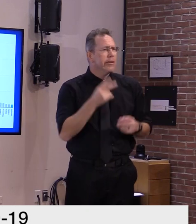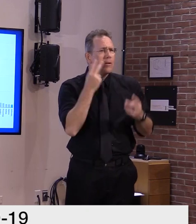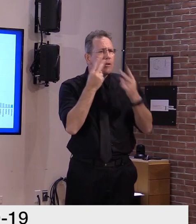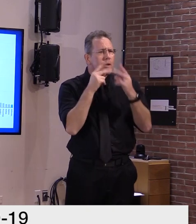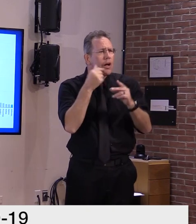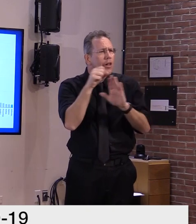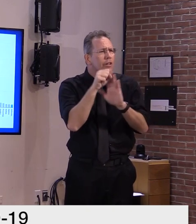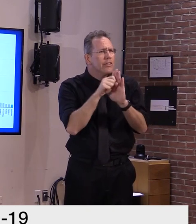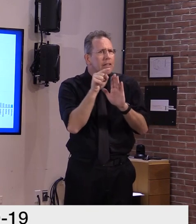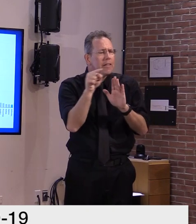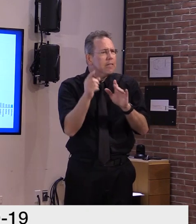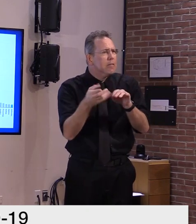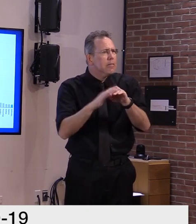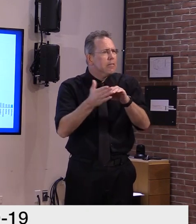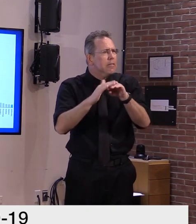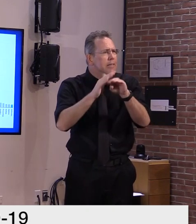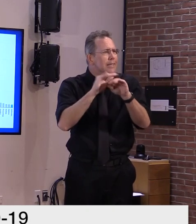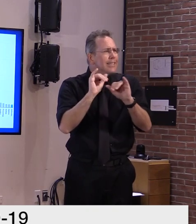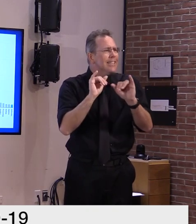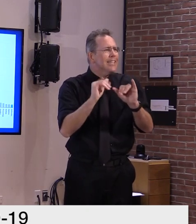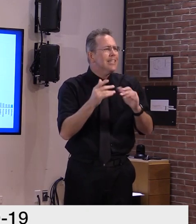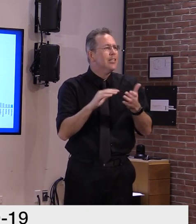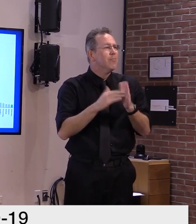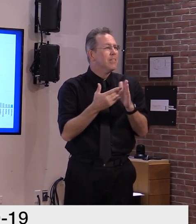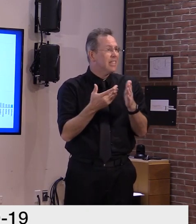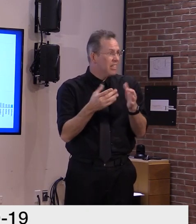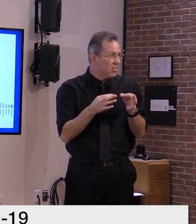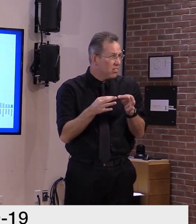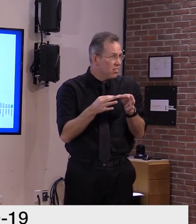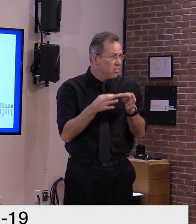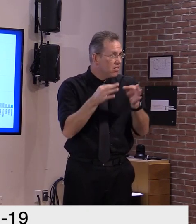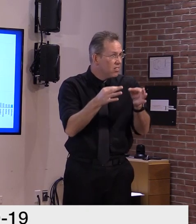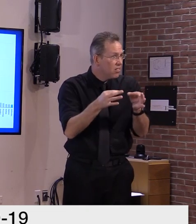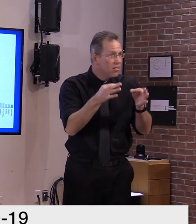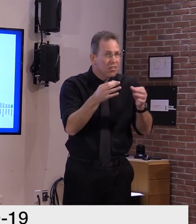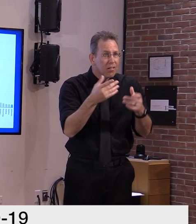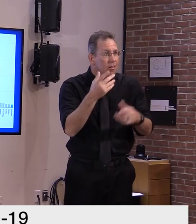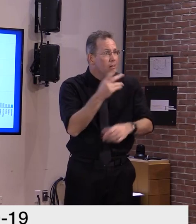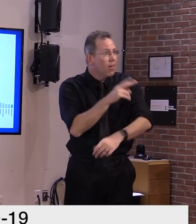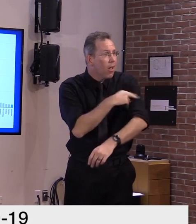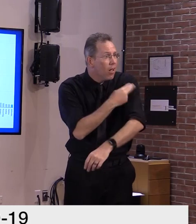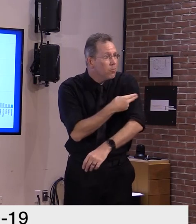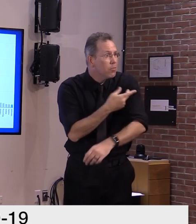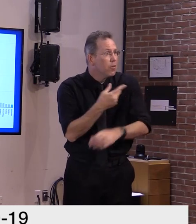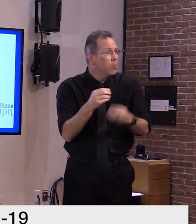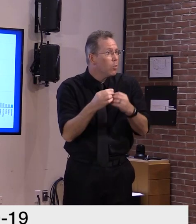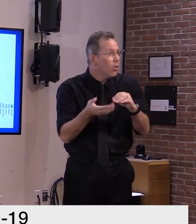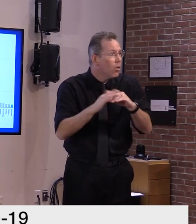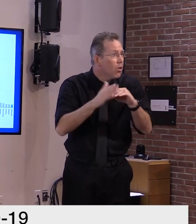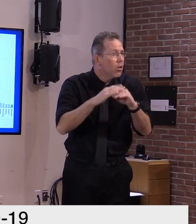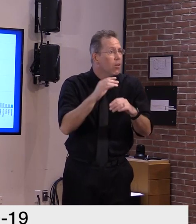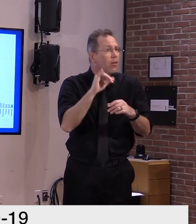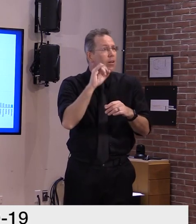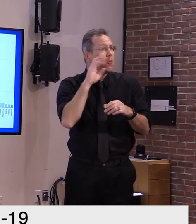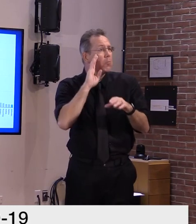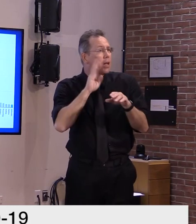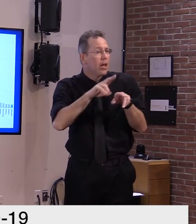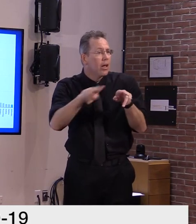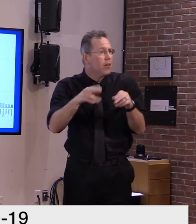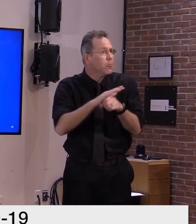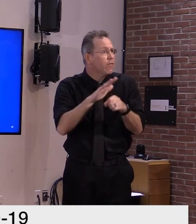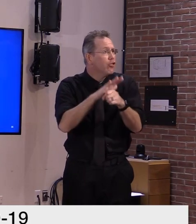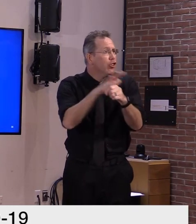leading indicator. Hospital and deaths, unfortunately, are sort of a lagging indicator in terms of the result that you might see from those case